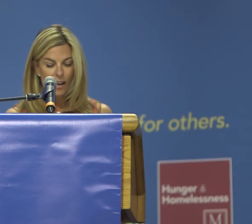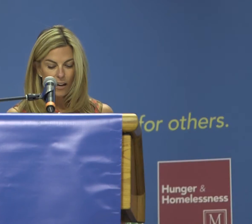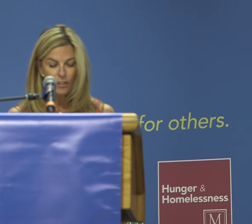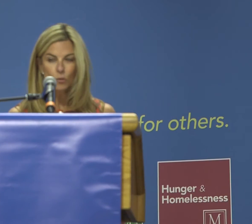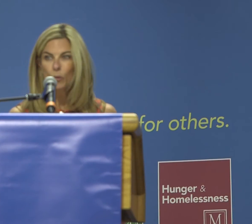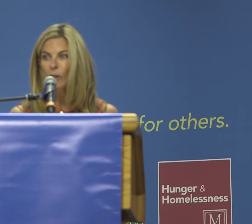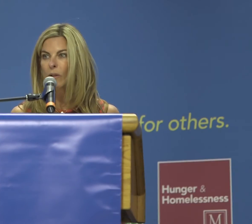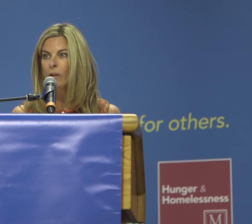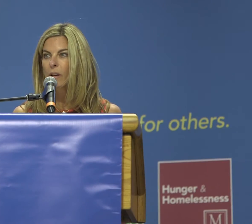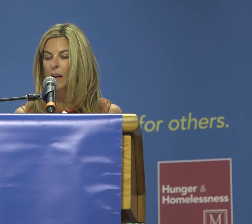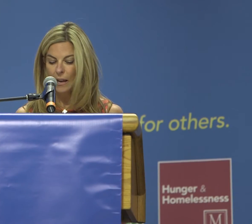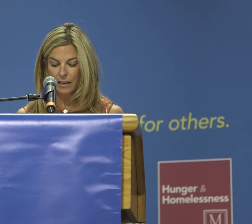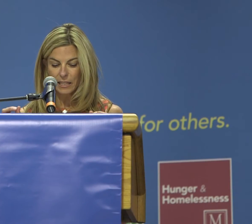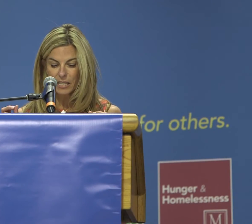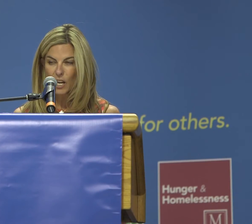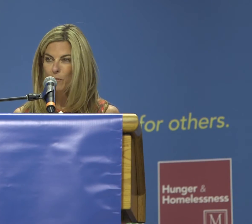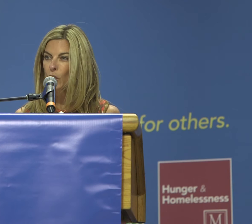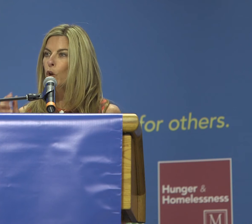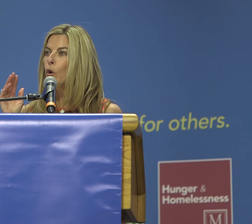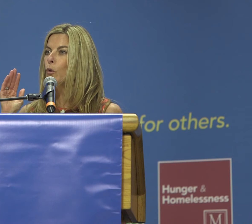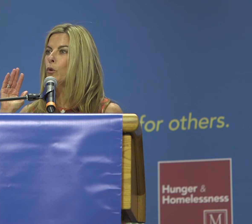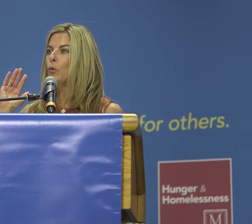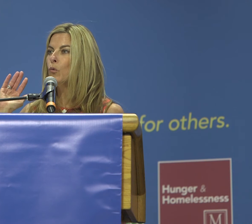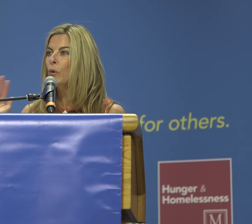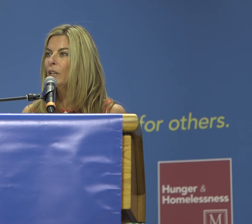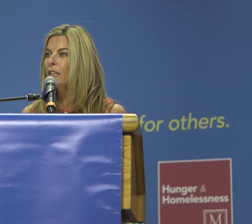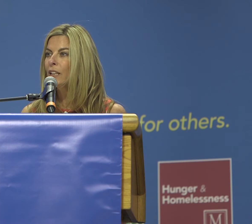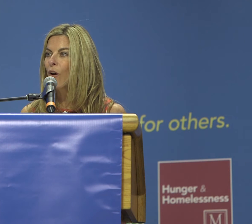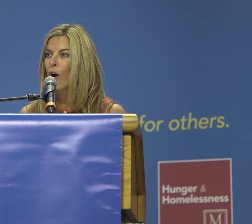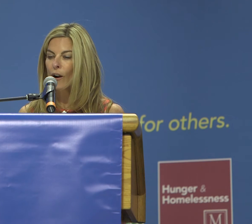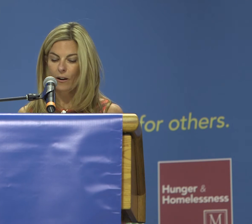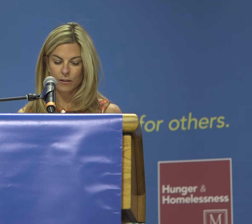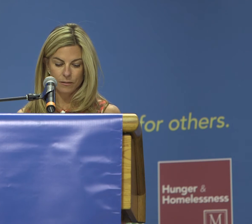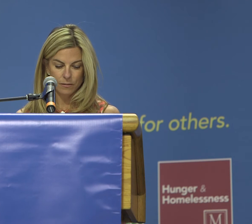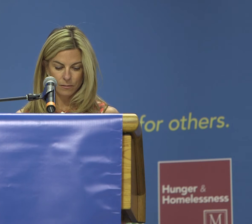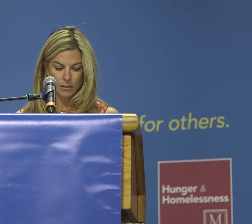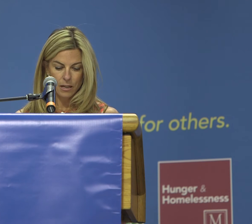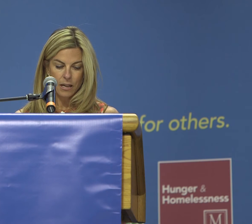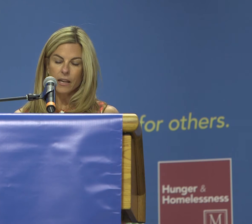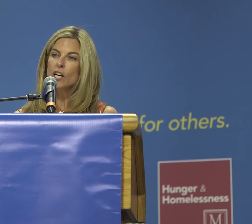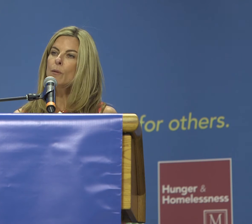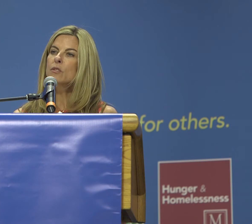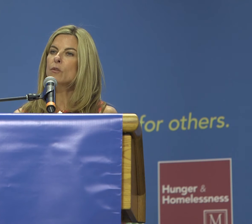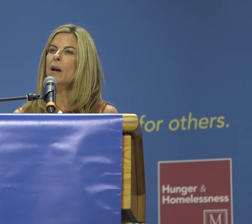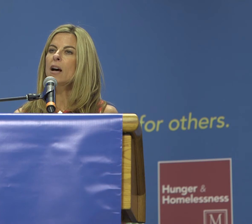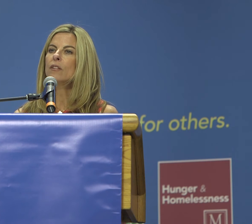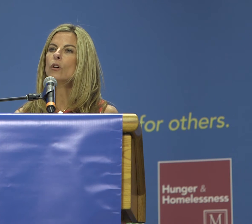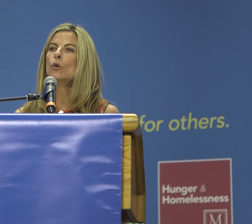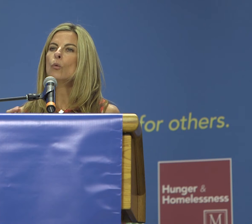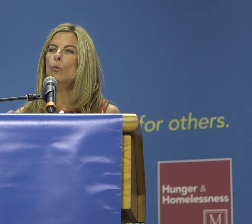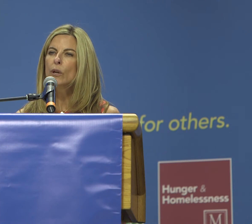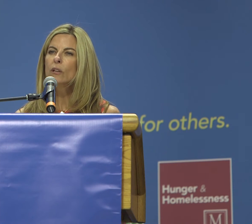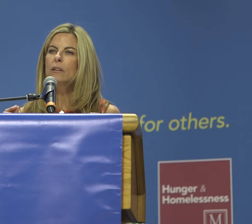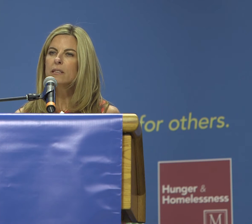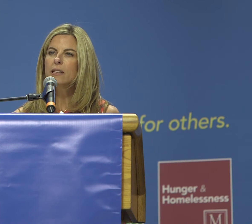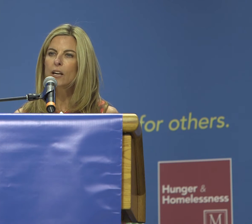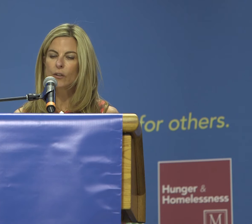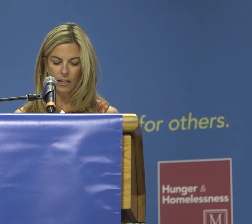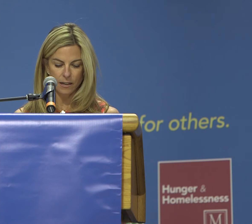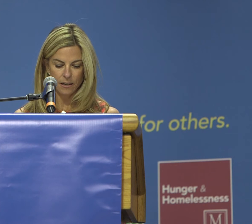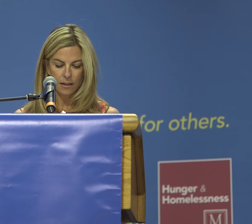trusting God's will and accepting who you really are. It comes from having